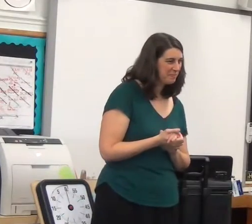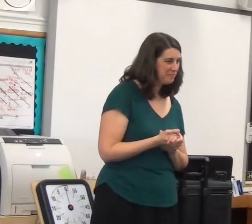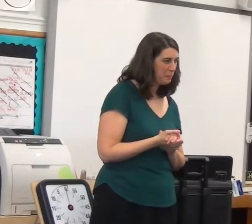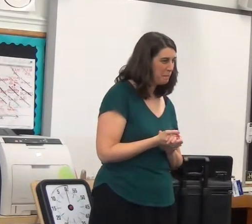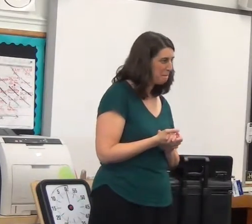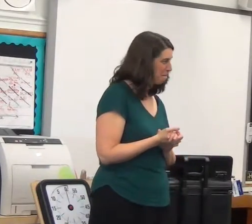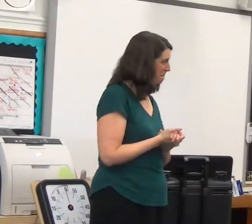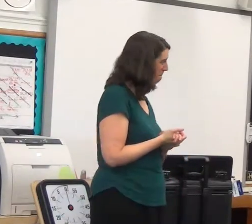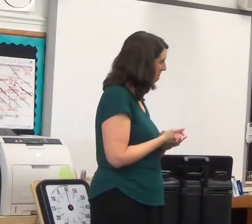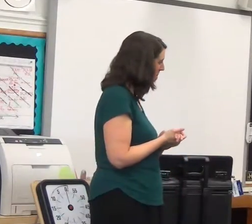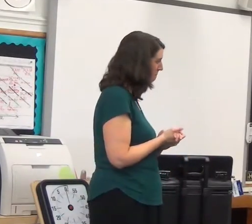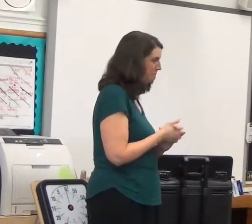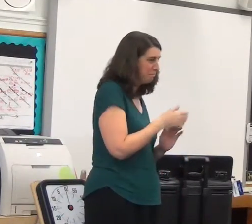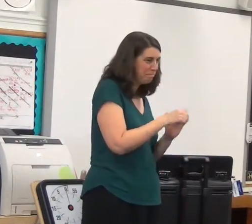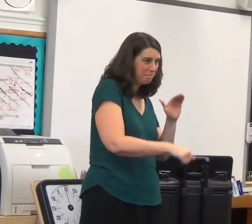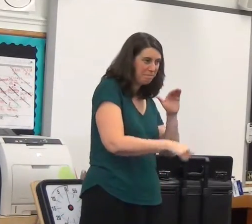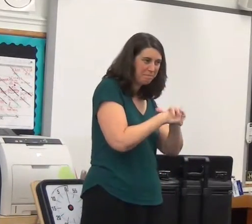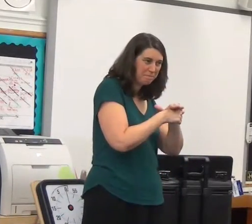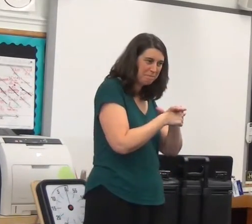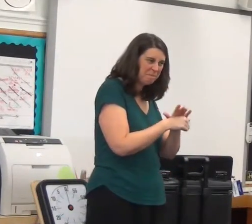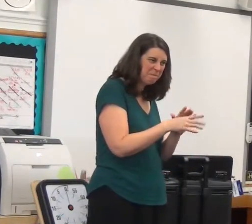Wow. Is it the lemon?